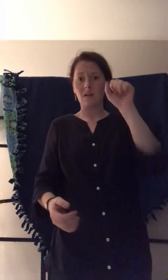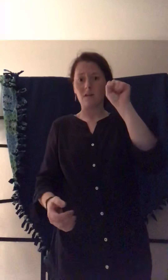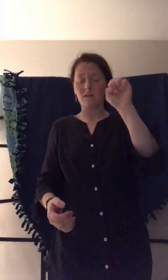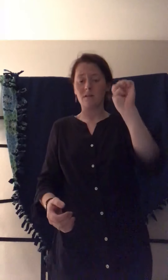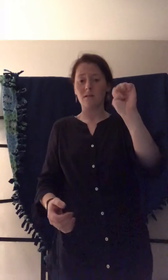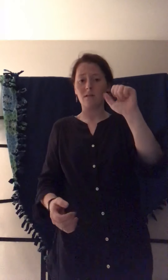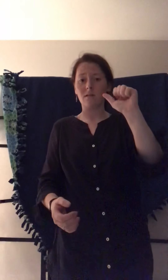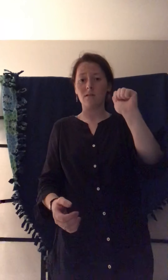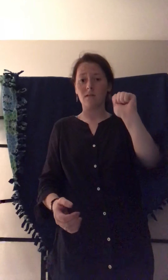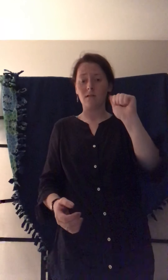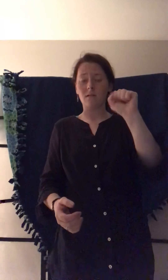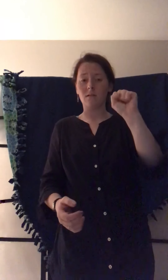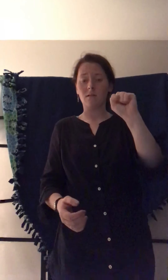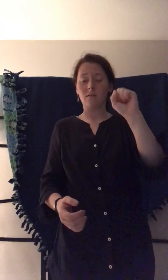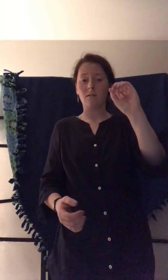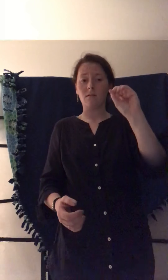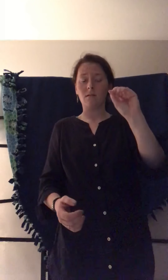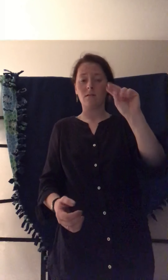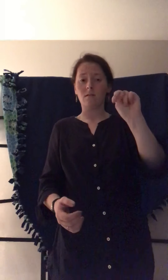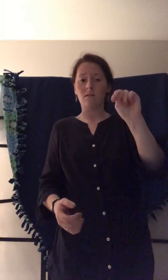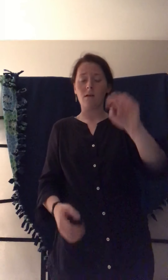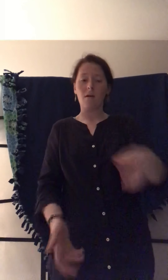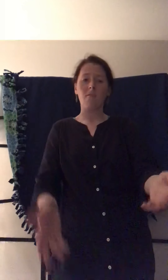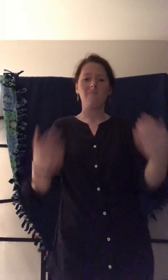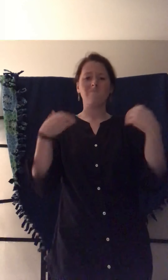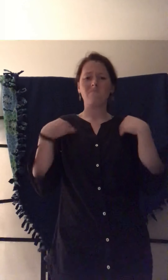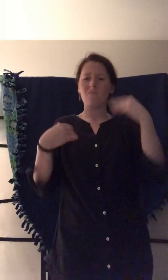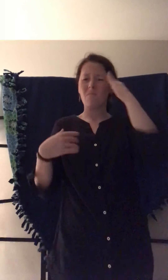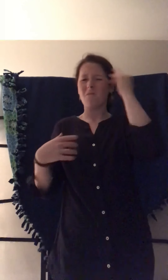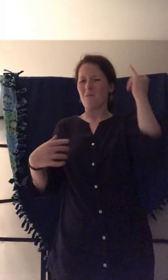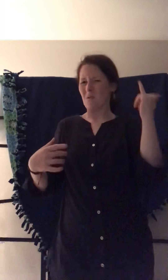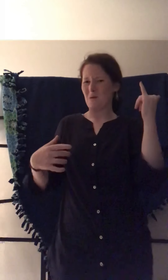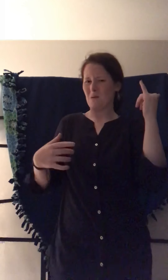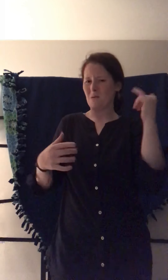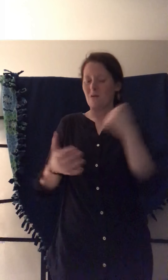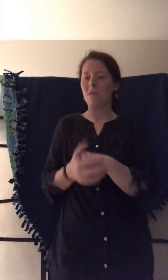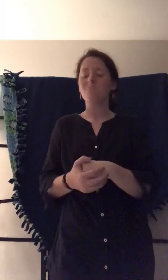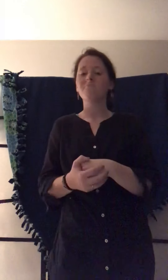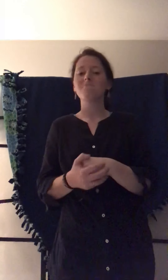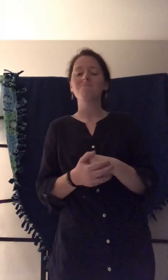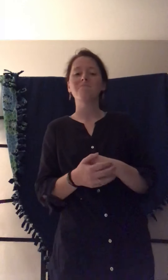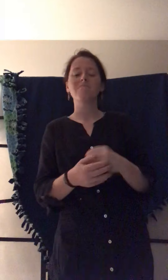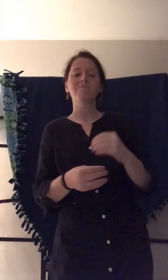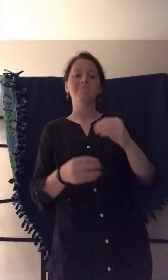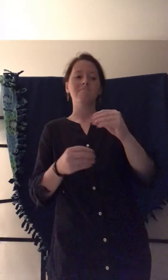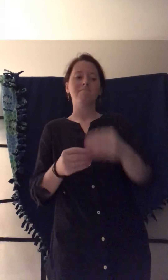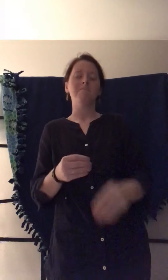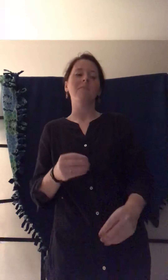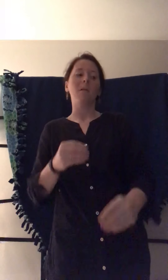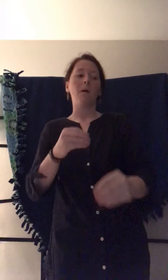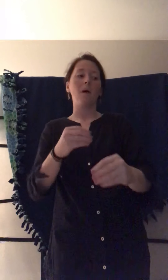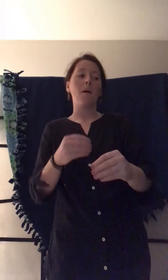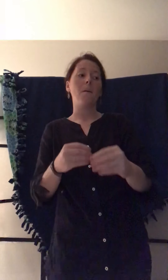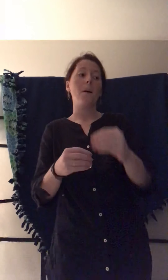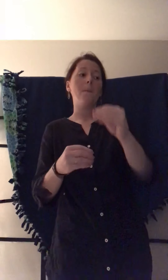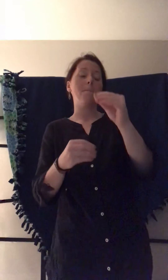build a hurricane. The perfect hurricane recipe calls for precursor storms, warm waters, and low wind